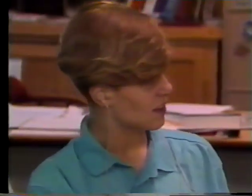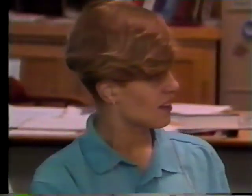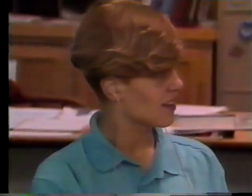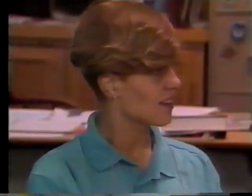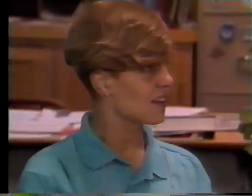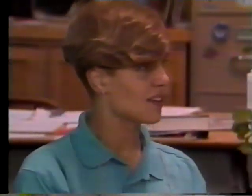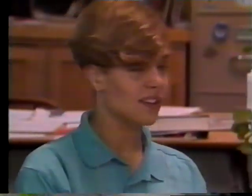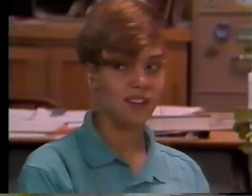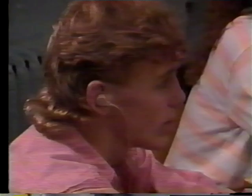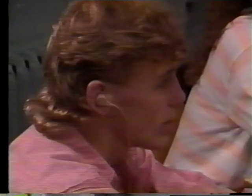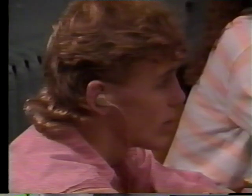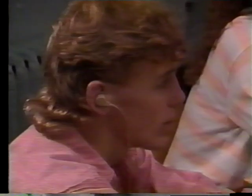Very good.